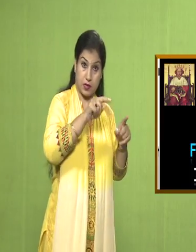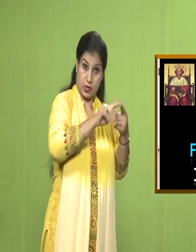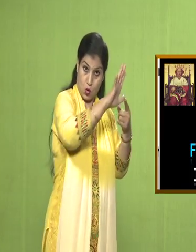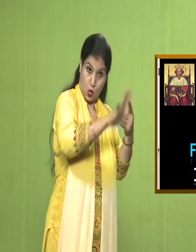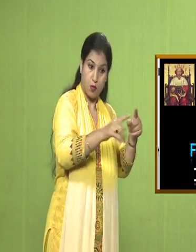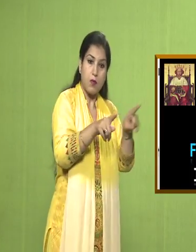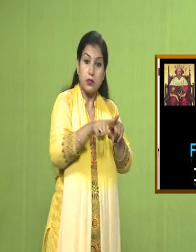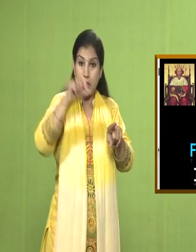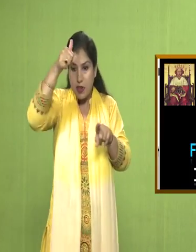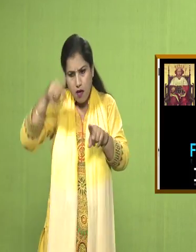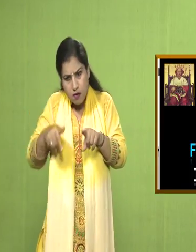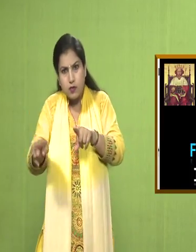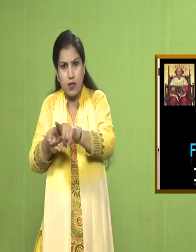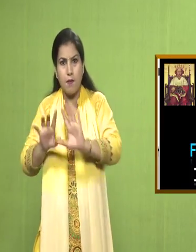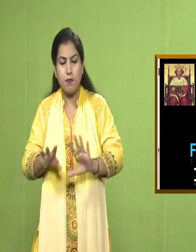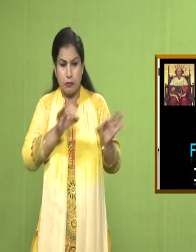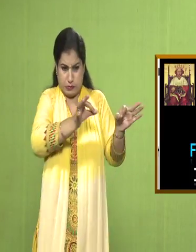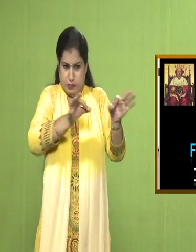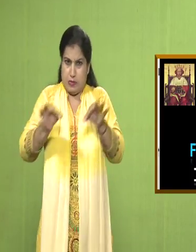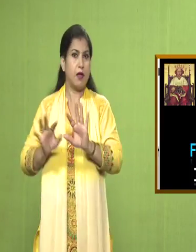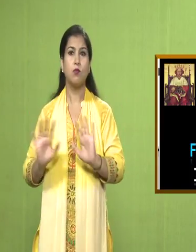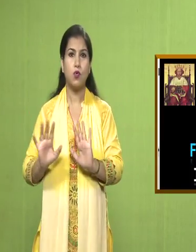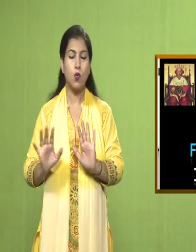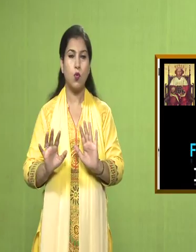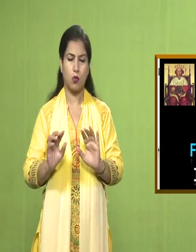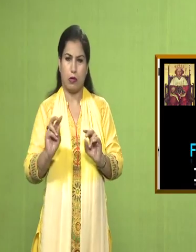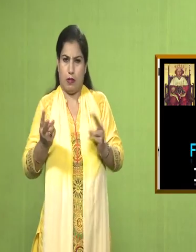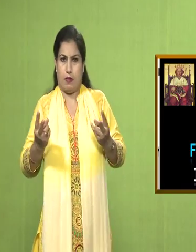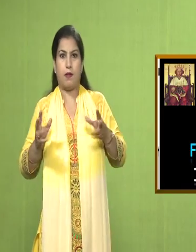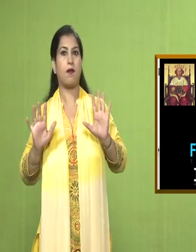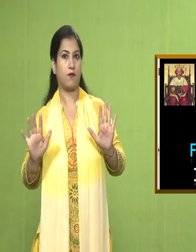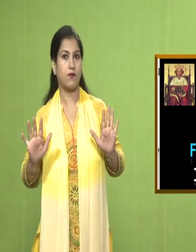However, it was not exactly the same as in Europe.